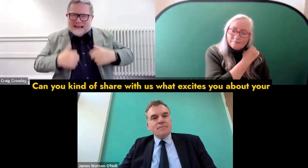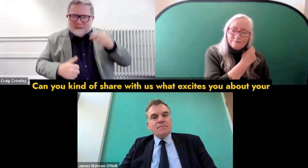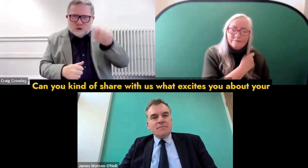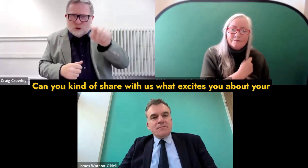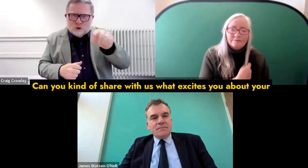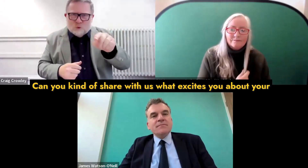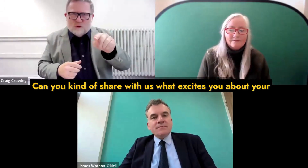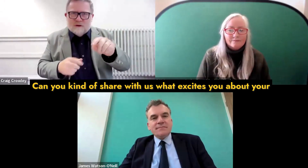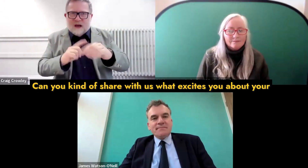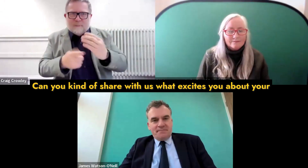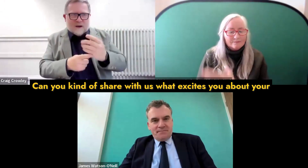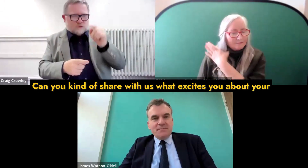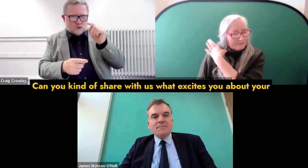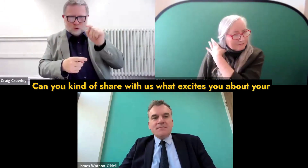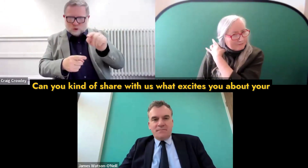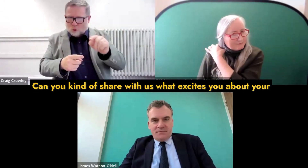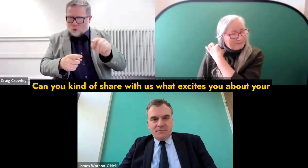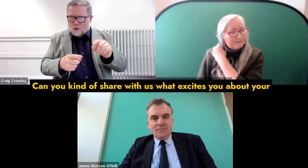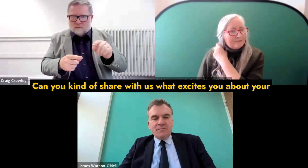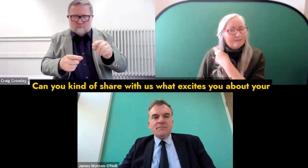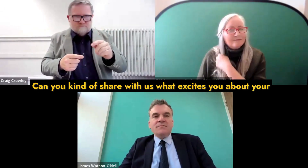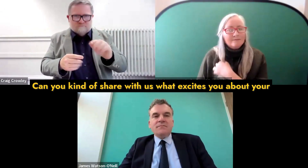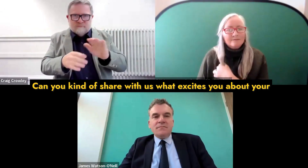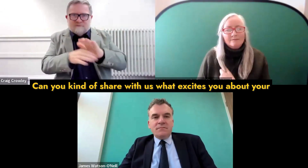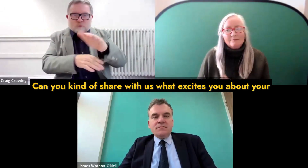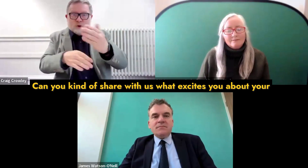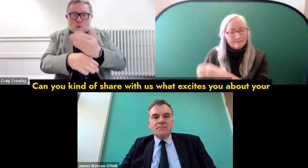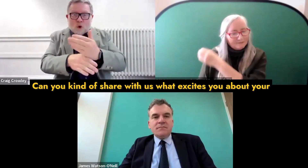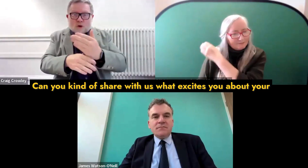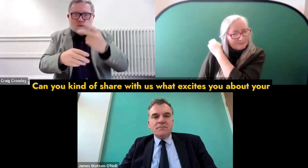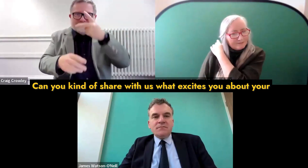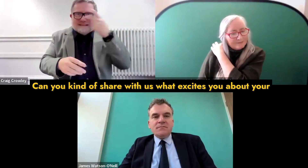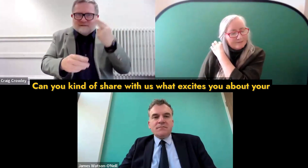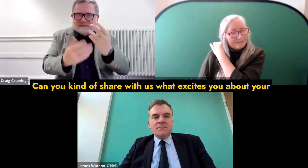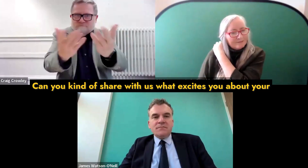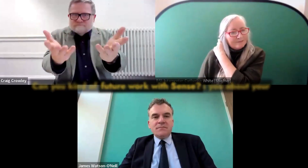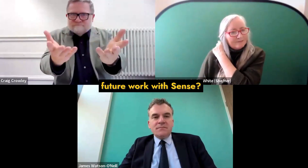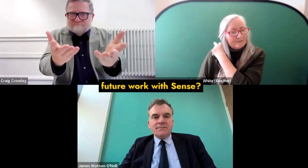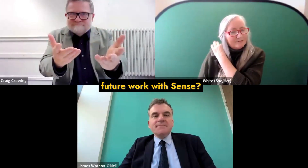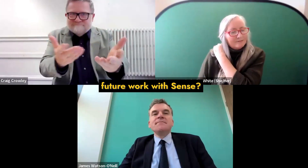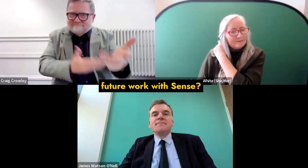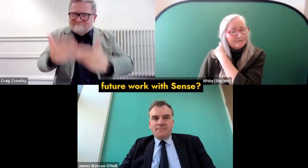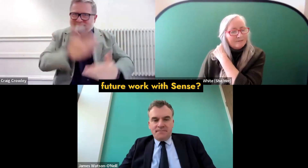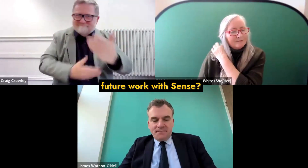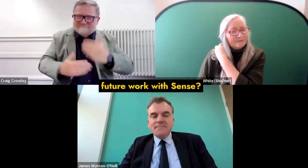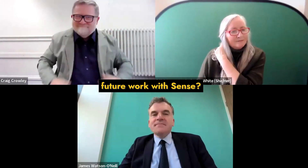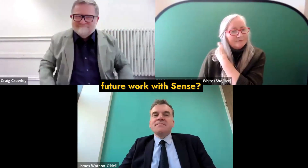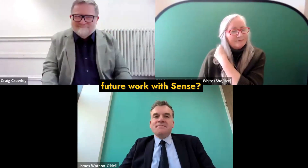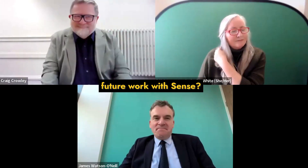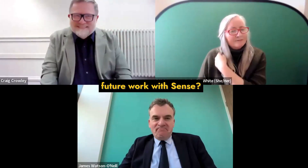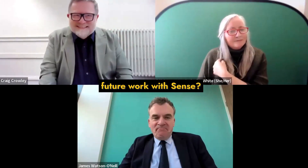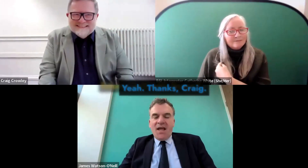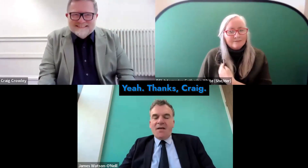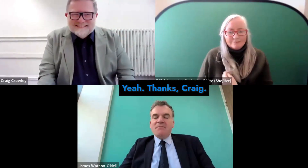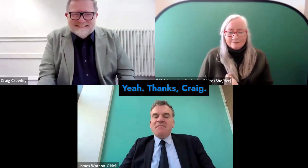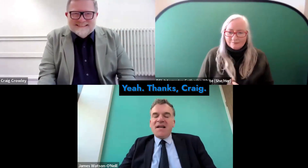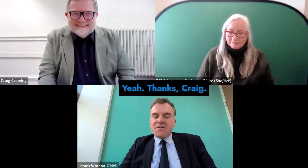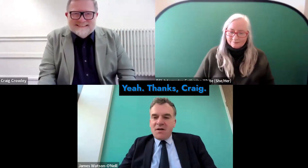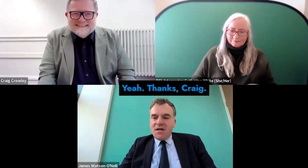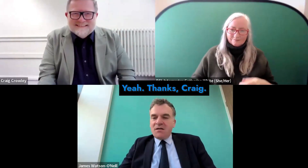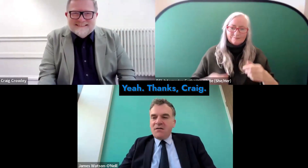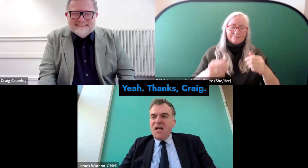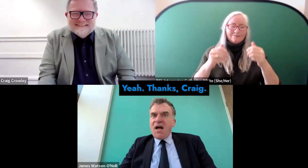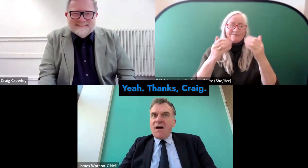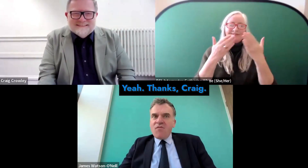Can you kind of share with us what excites you about your future work with Sense?